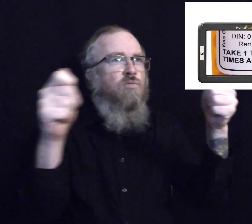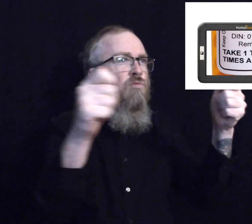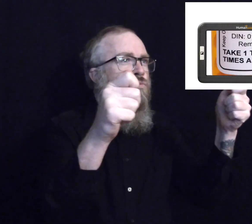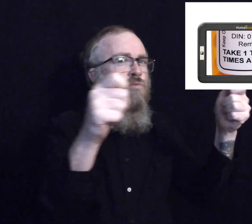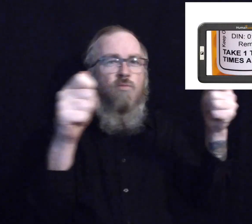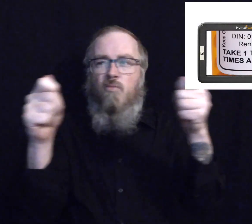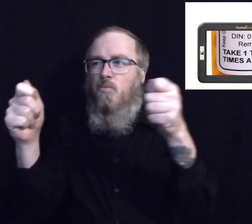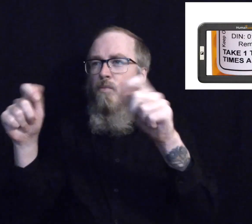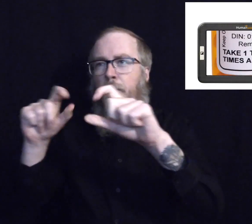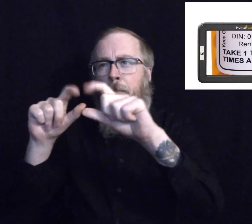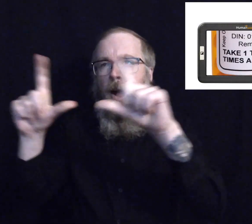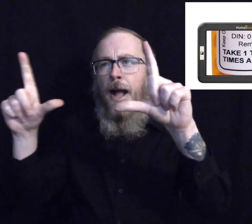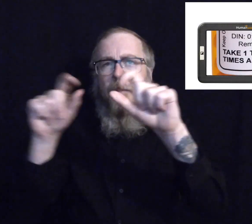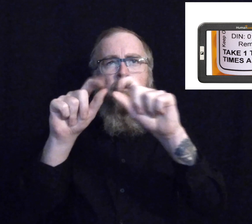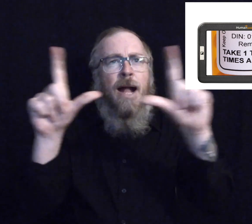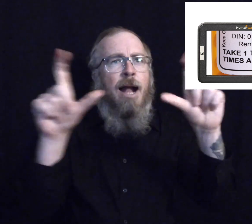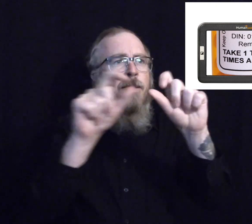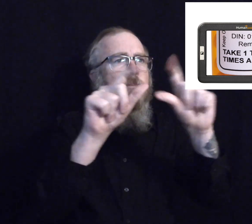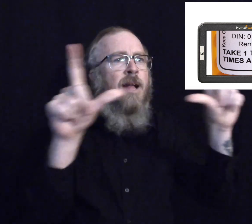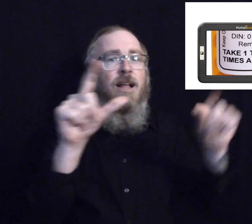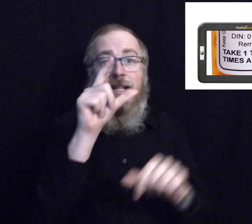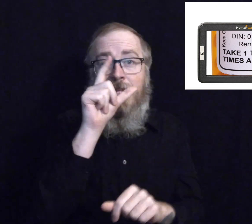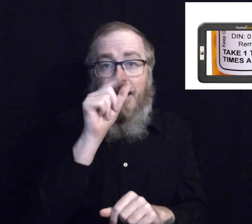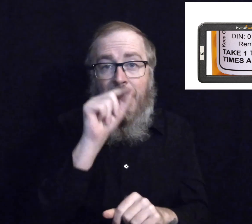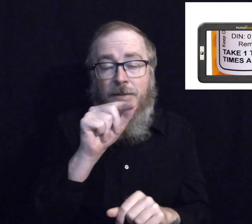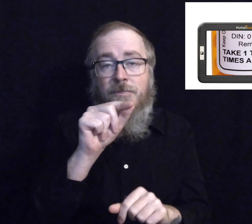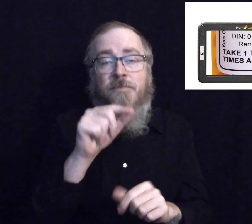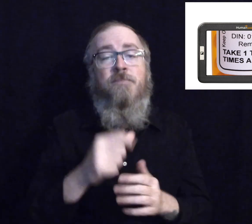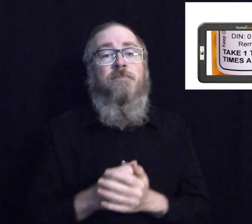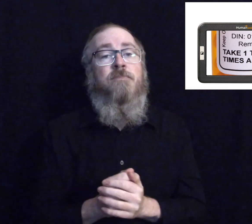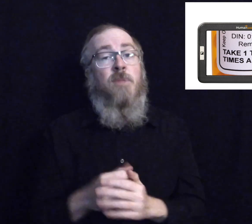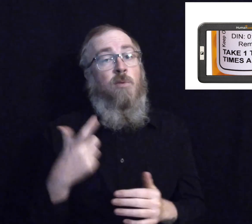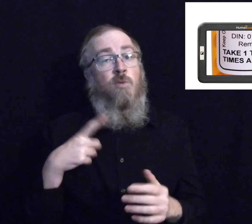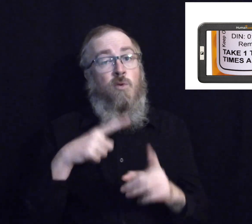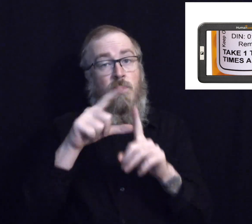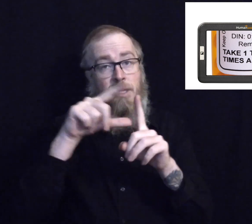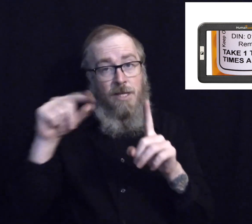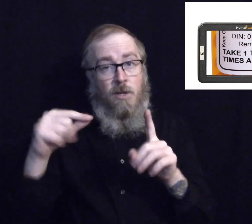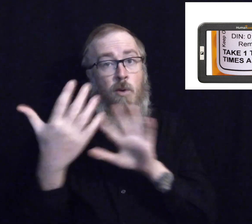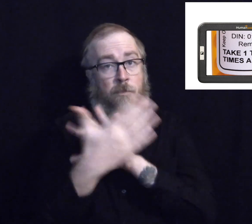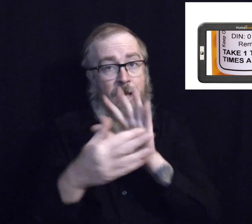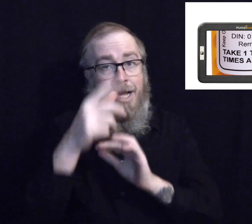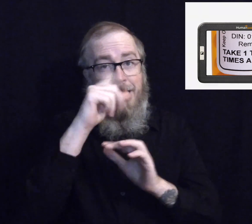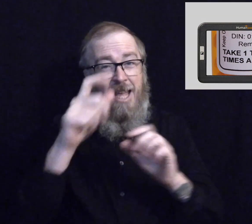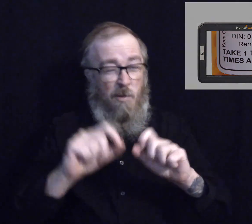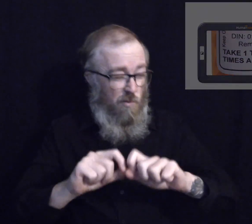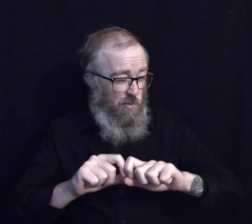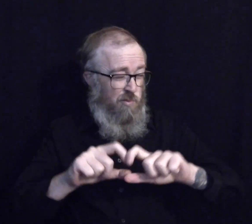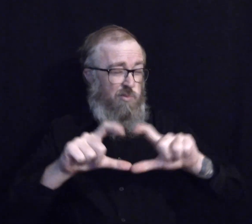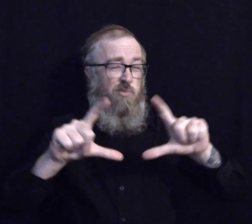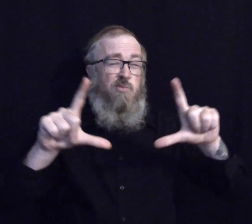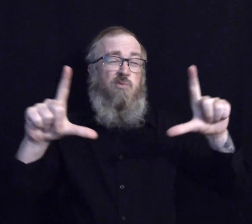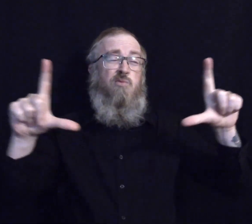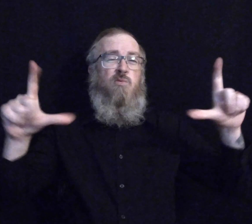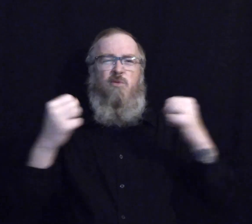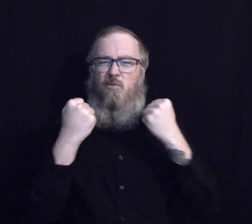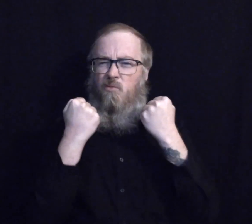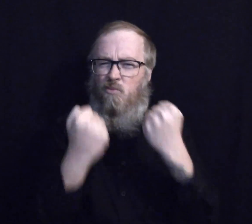magnify things in the environment. Because these devices are digital, they're capable of very strong, very